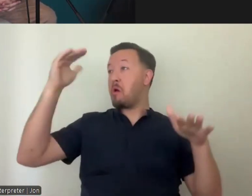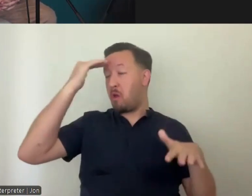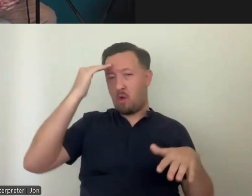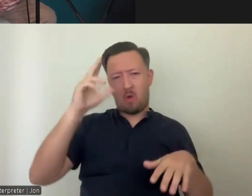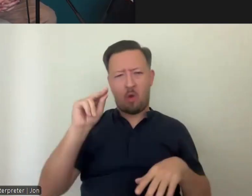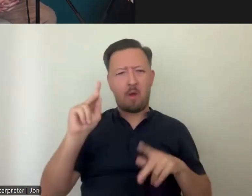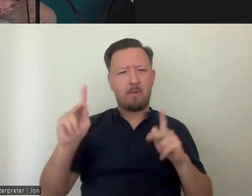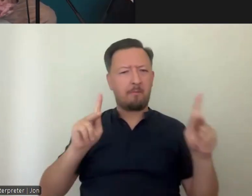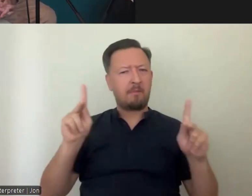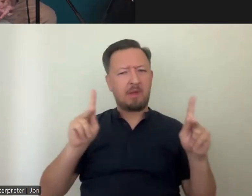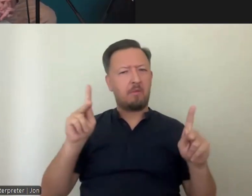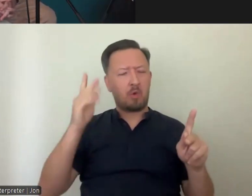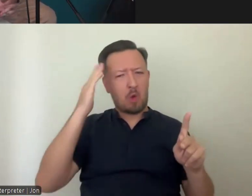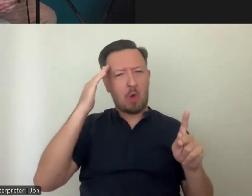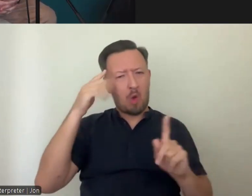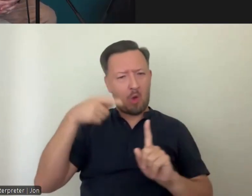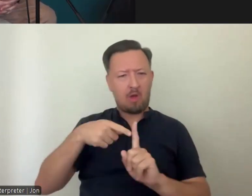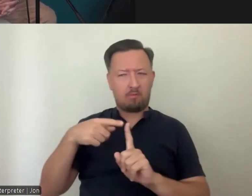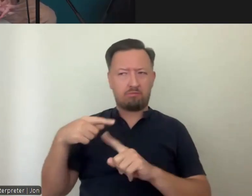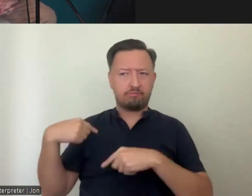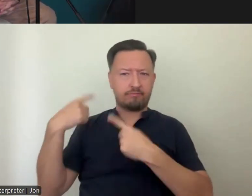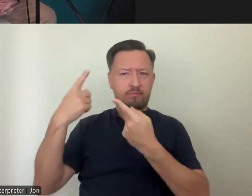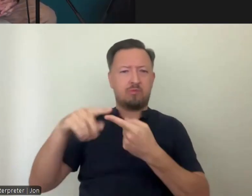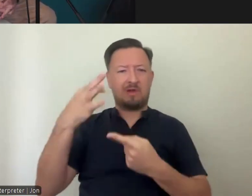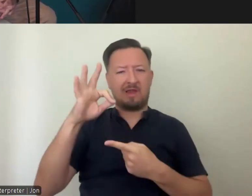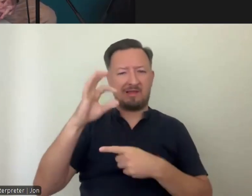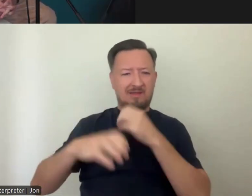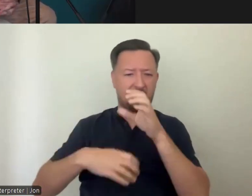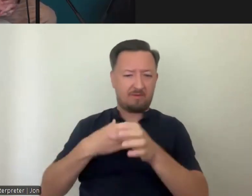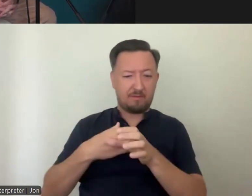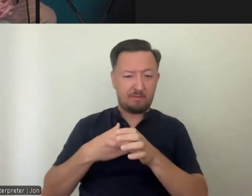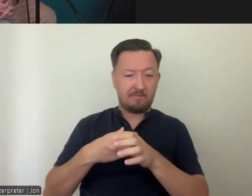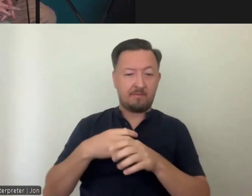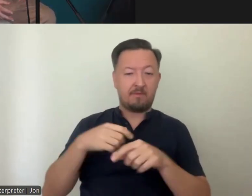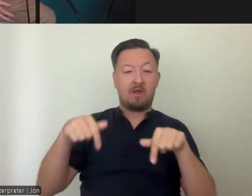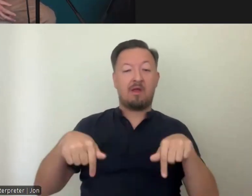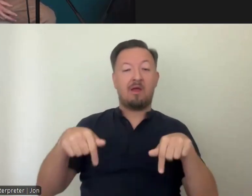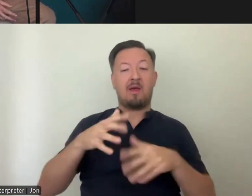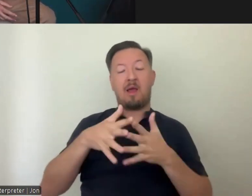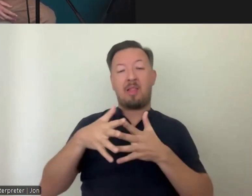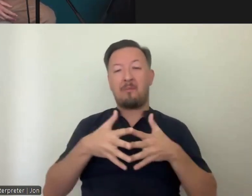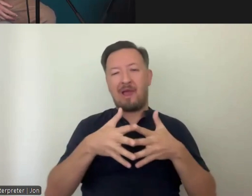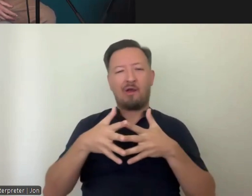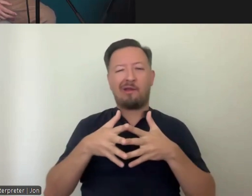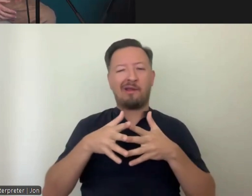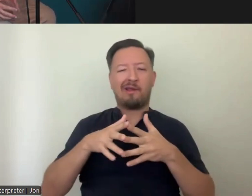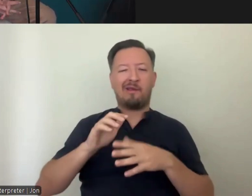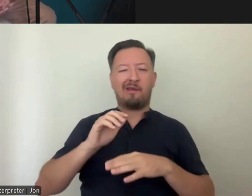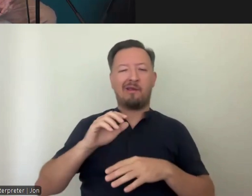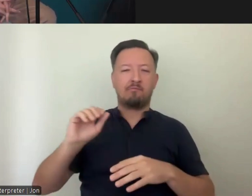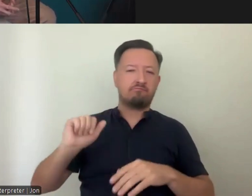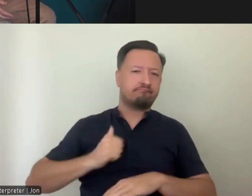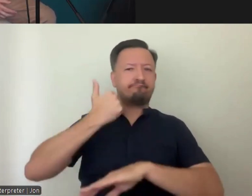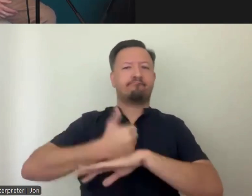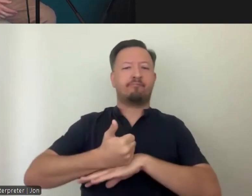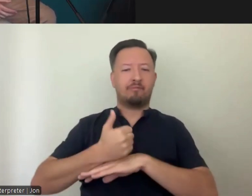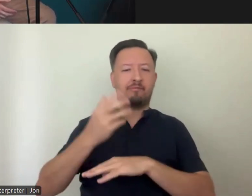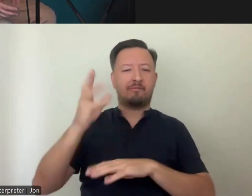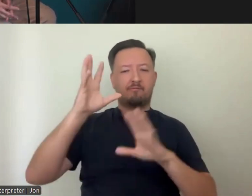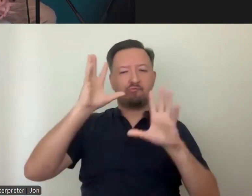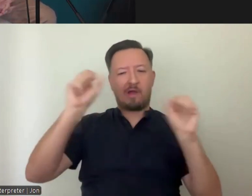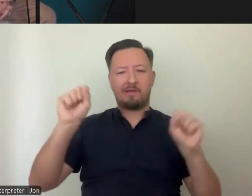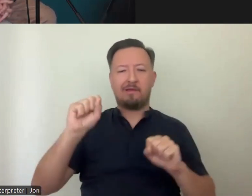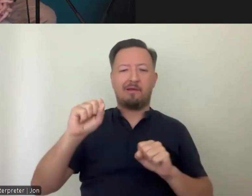up until the 19th century. All of the so-called founding fathers of the American Revolution, from Washington to Jefferson